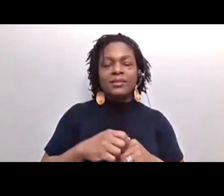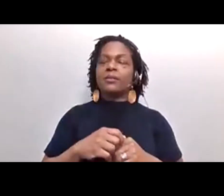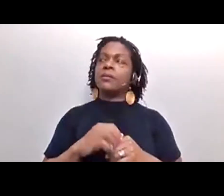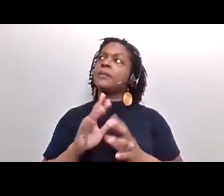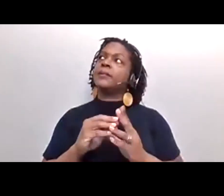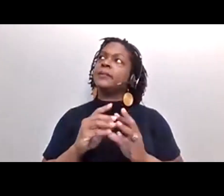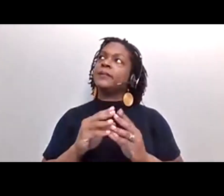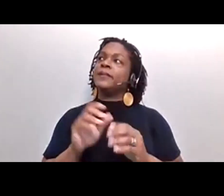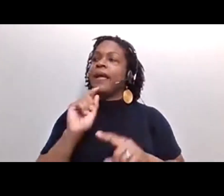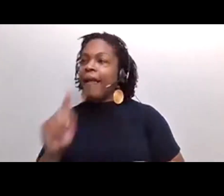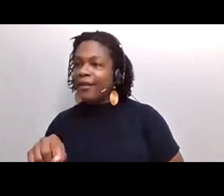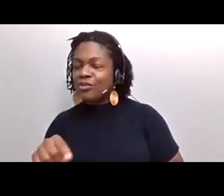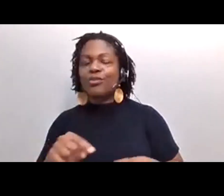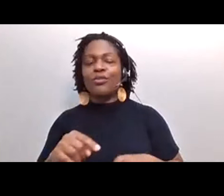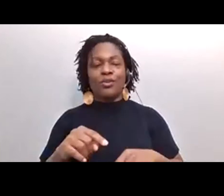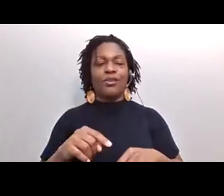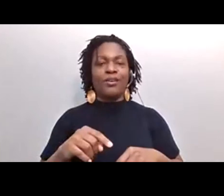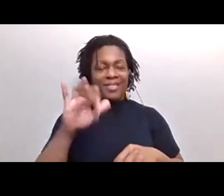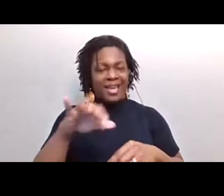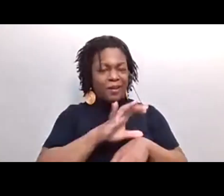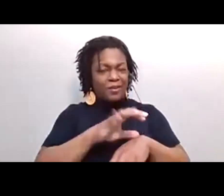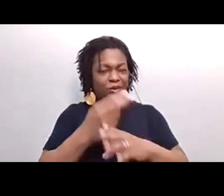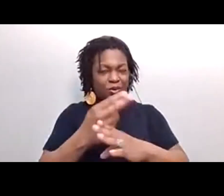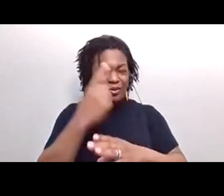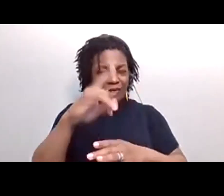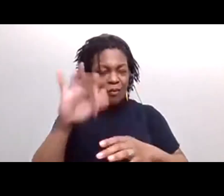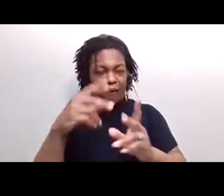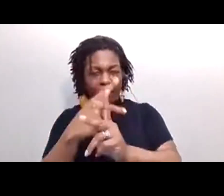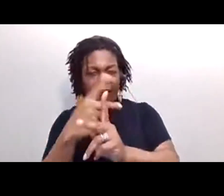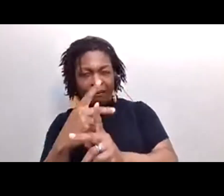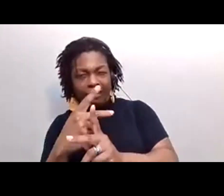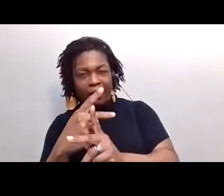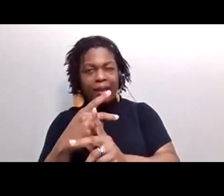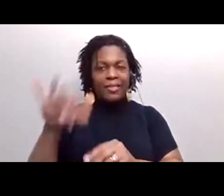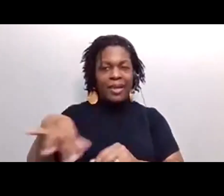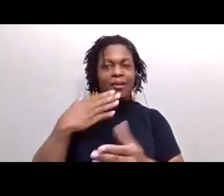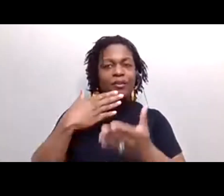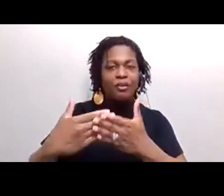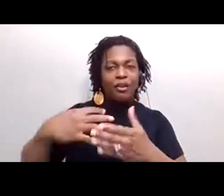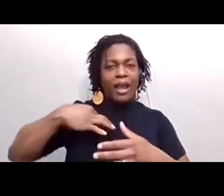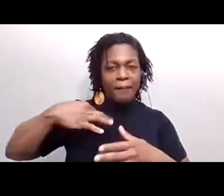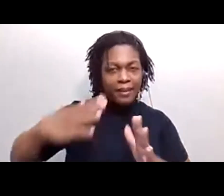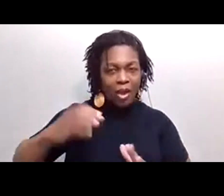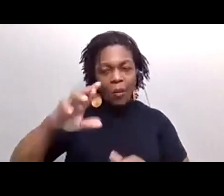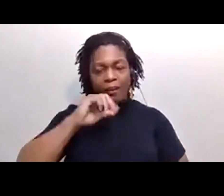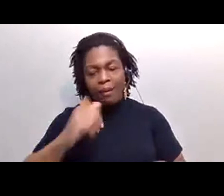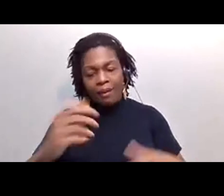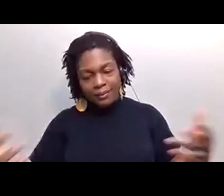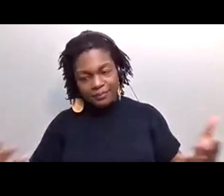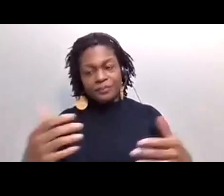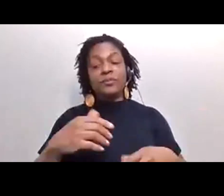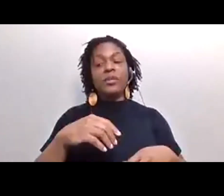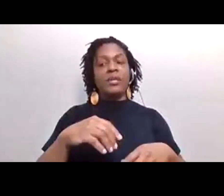intelligence technology to screen, state employees, I guess, in this case, or maybe all employees,